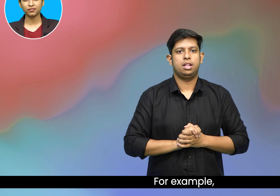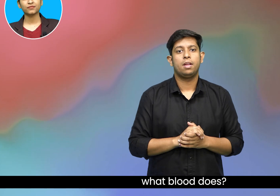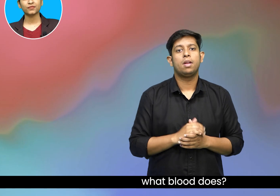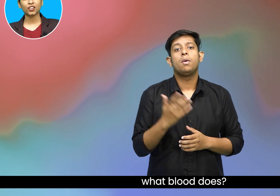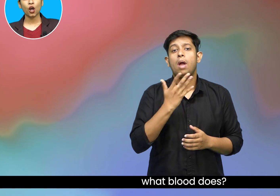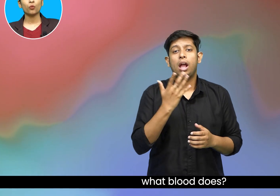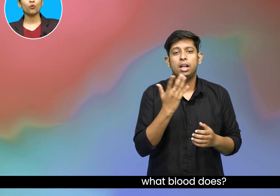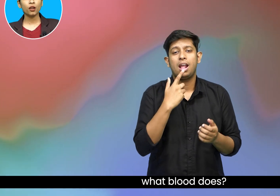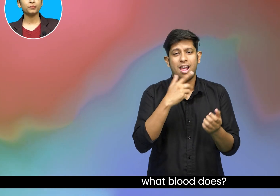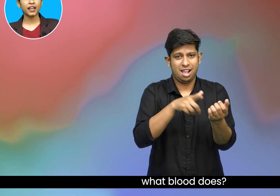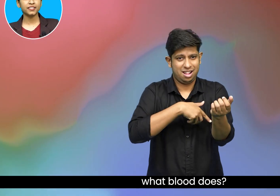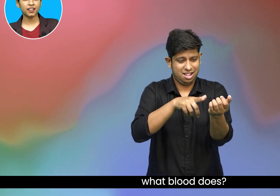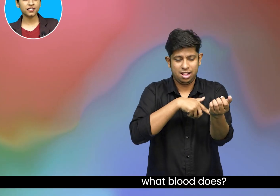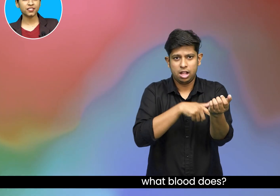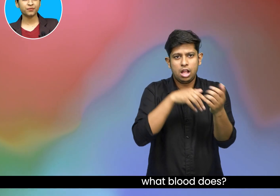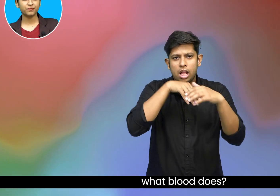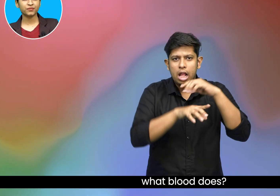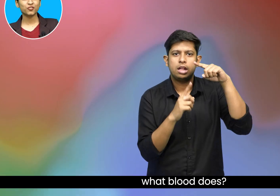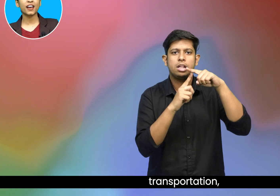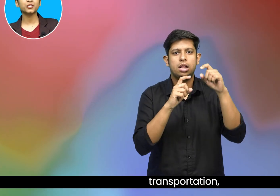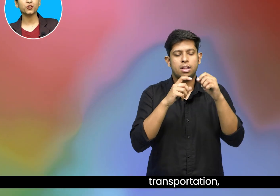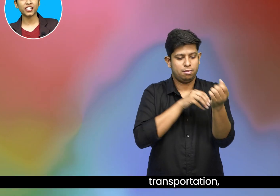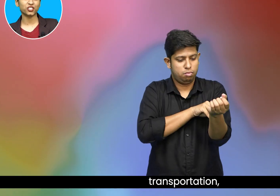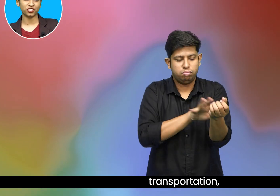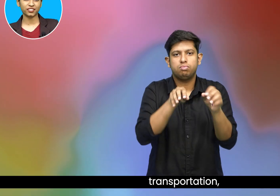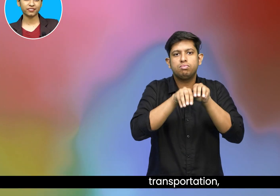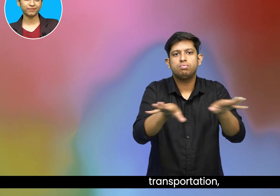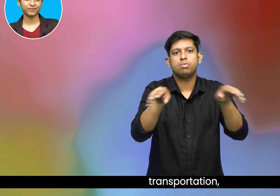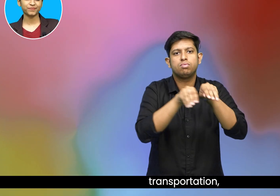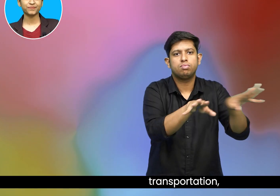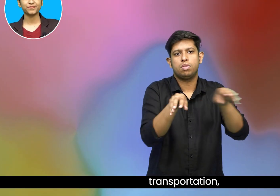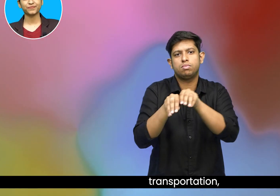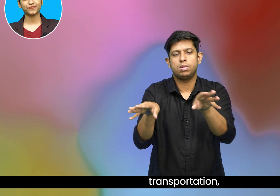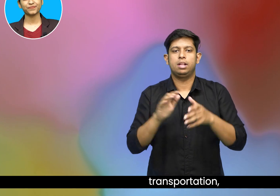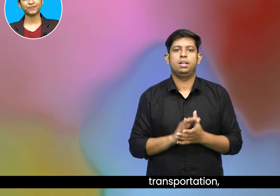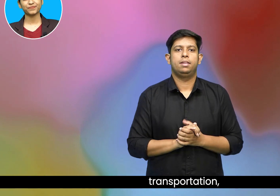example, what blood does? Transportation.